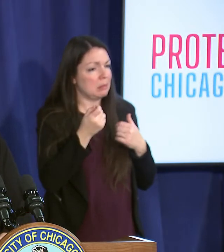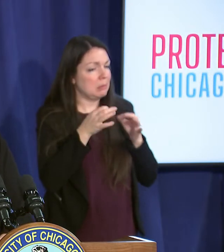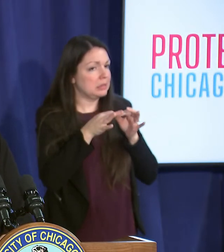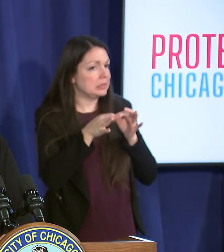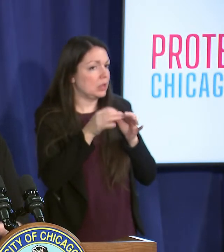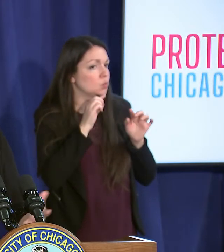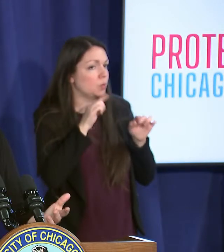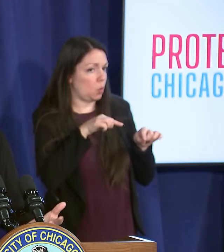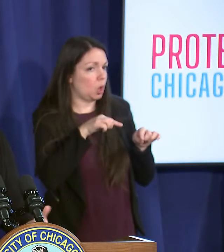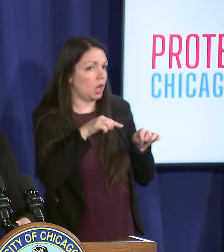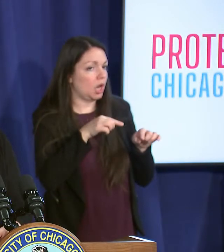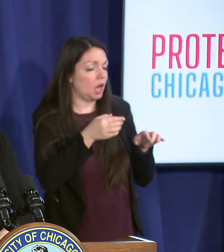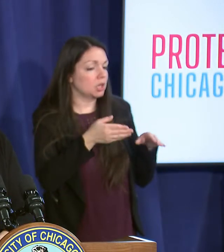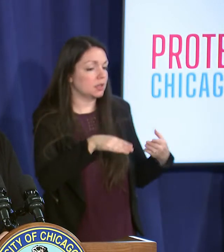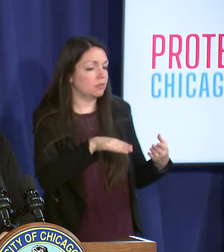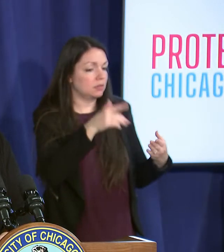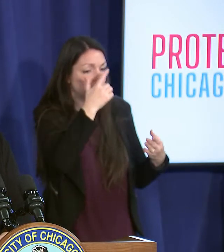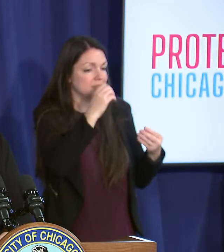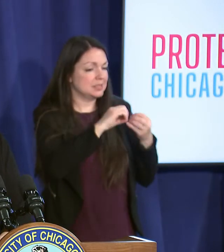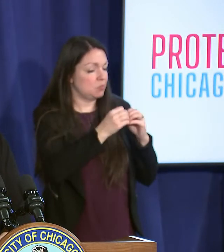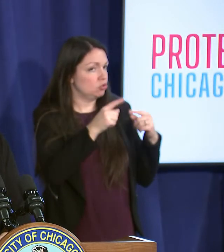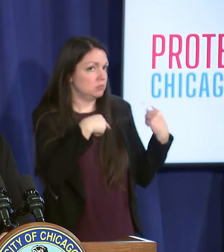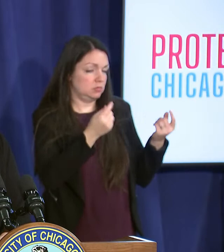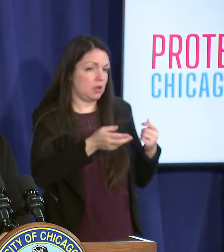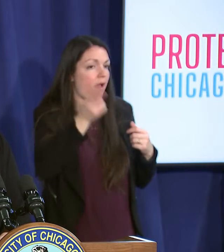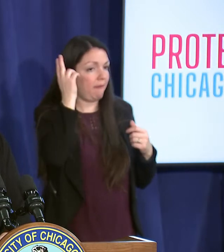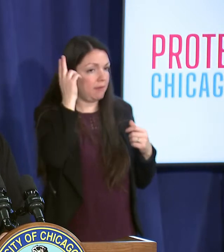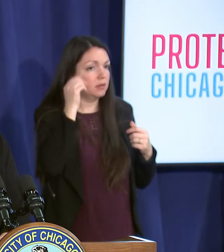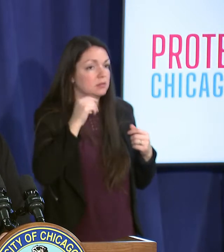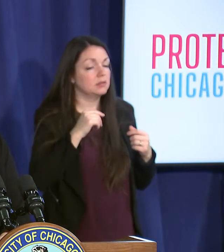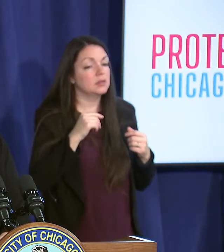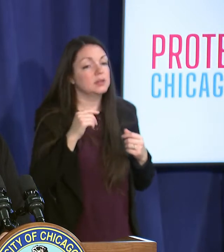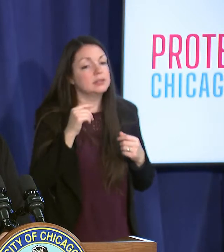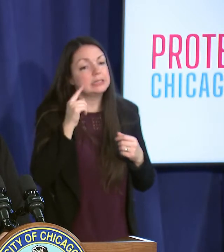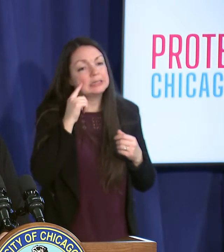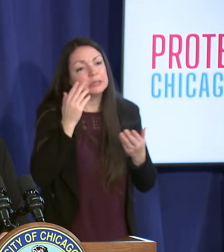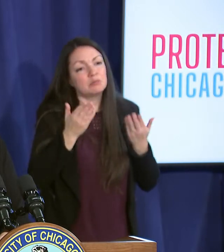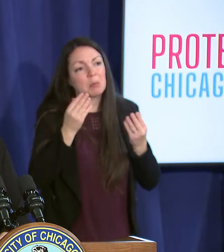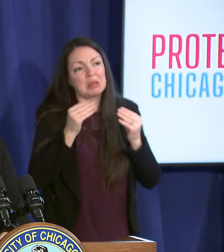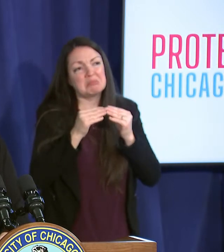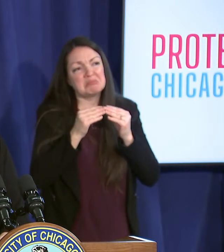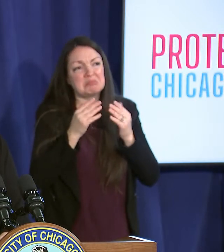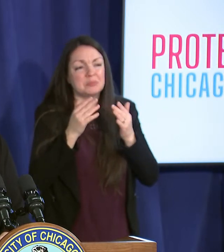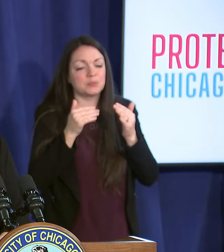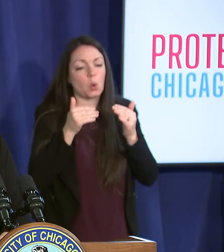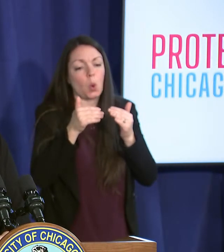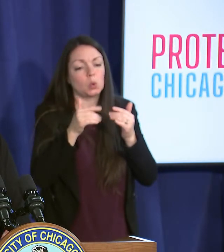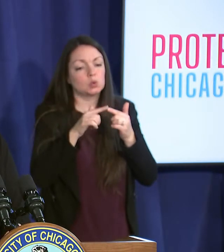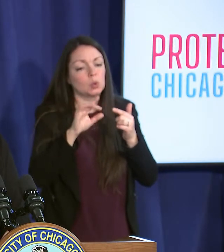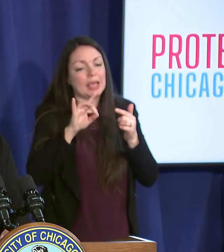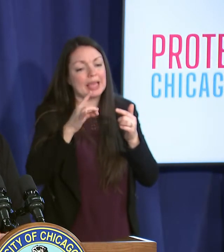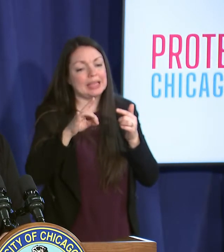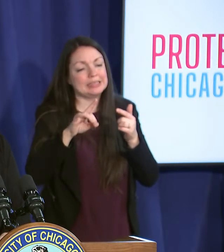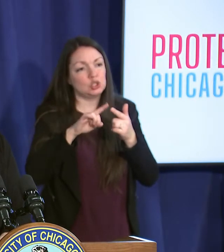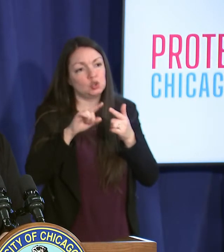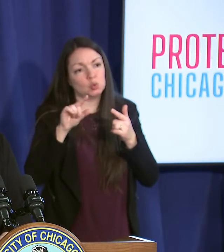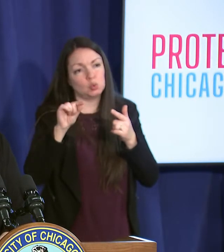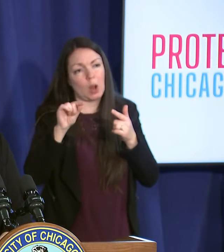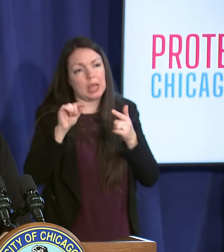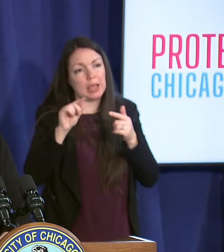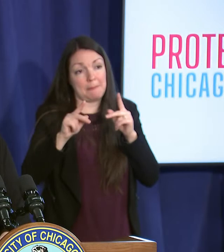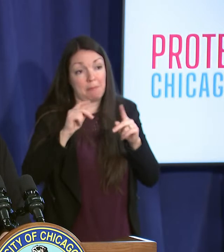delayed reporting on deaths because the numbers have been so high. I think probably it's closer up in the 18 to 20 per day, which is 100 per